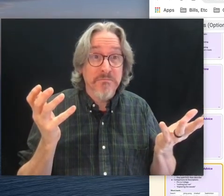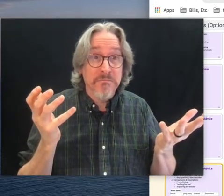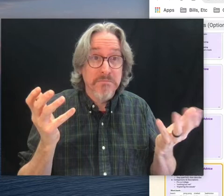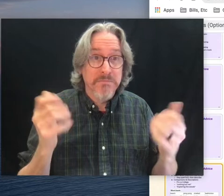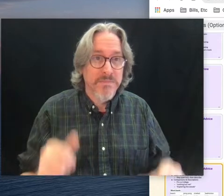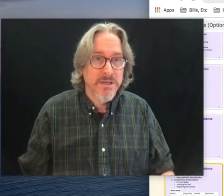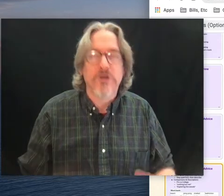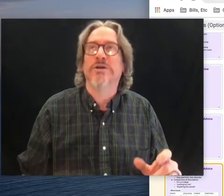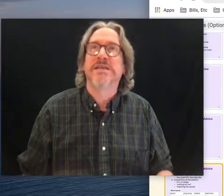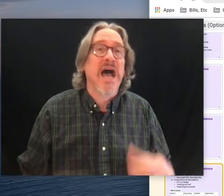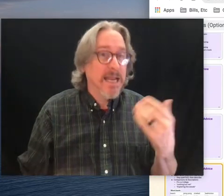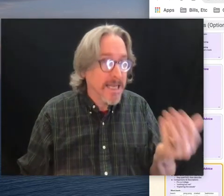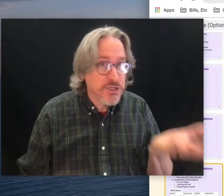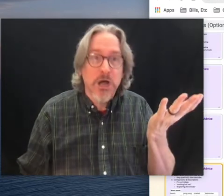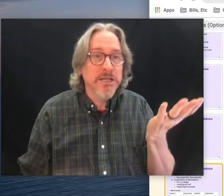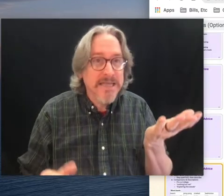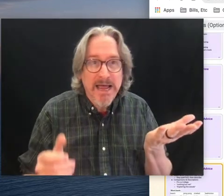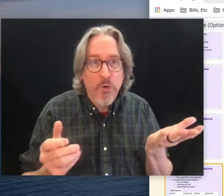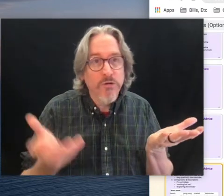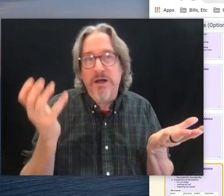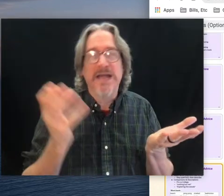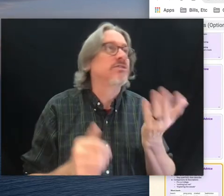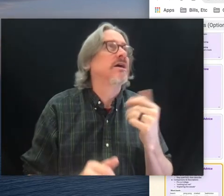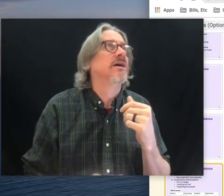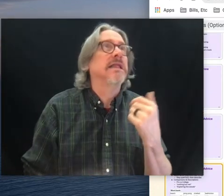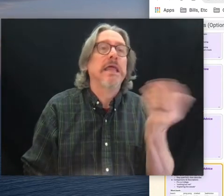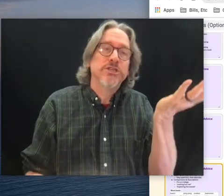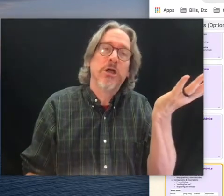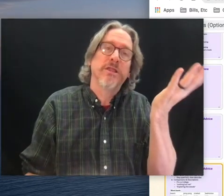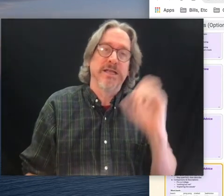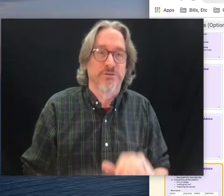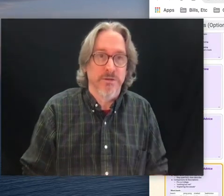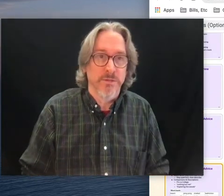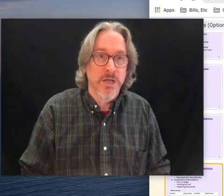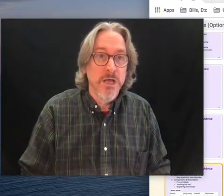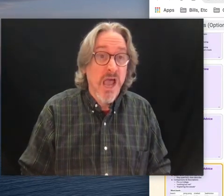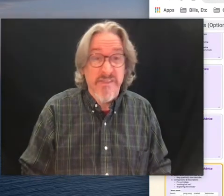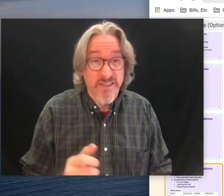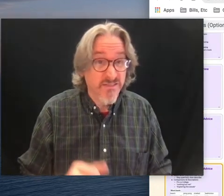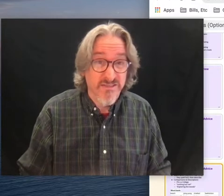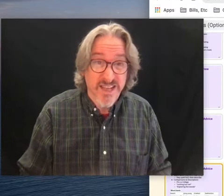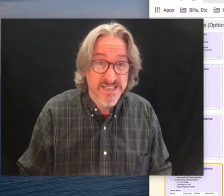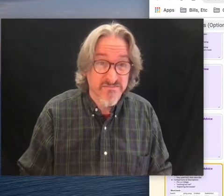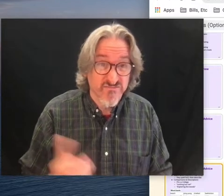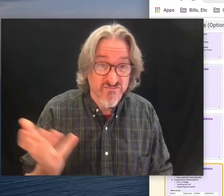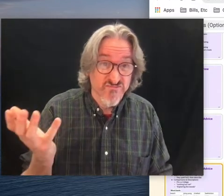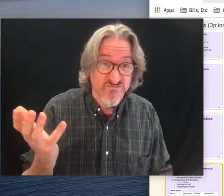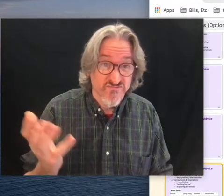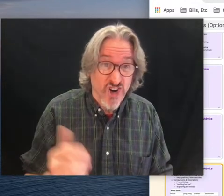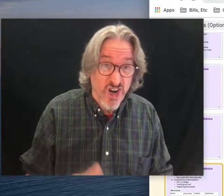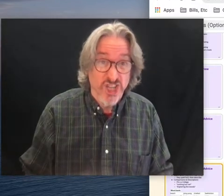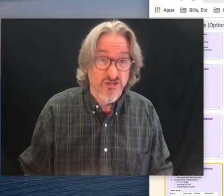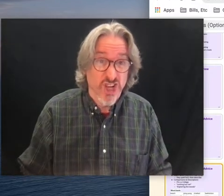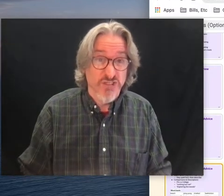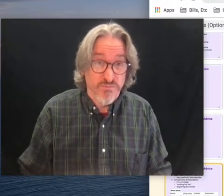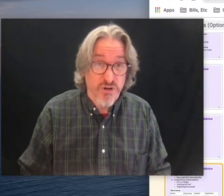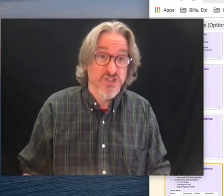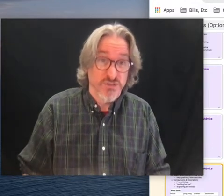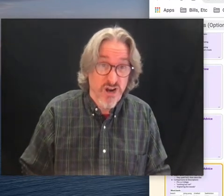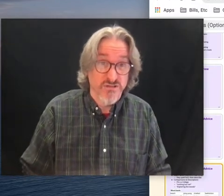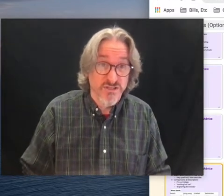cream? Oh, no, it's I like chocolate or I'd like chocolate ice cream. And then it's I don't